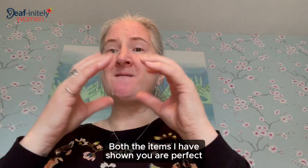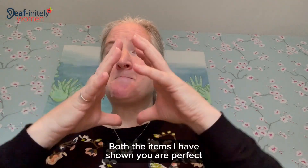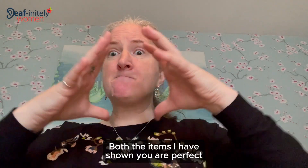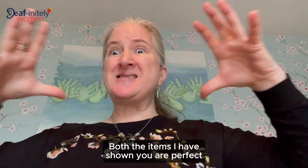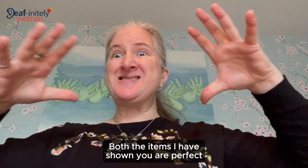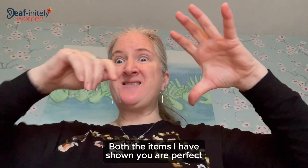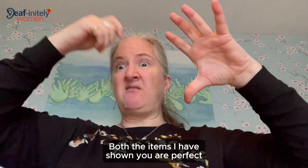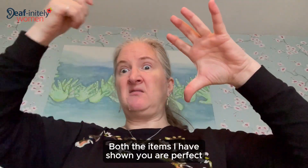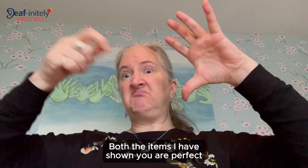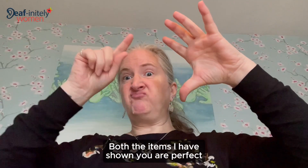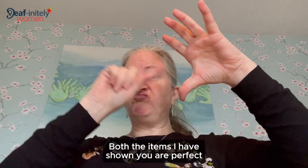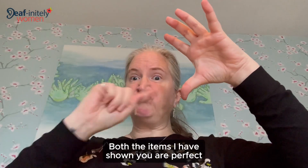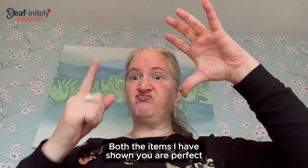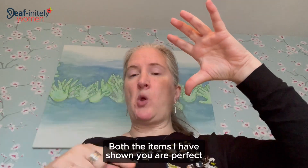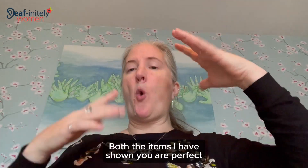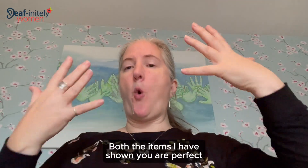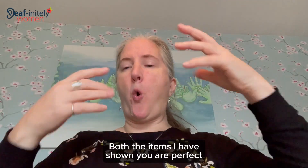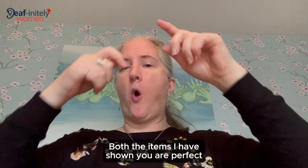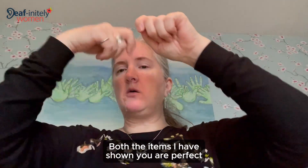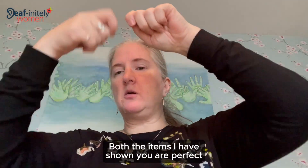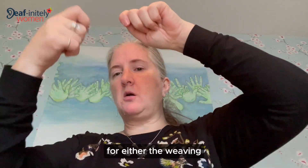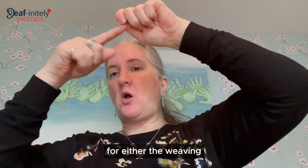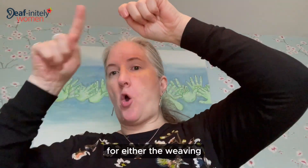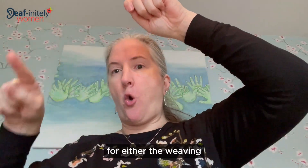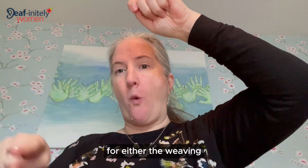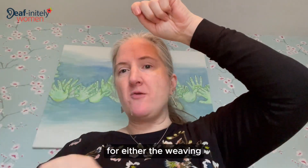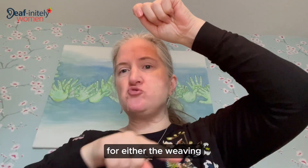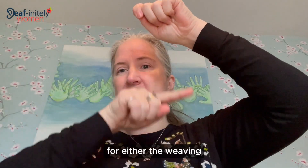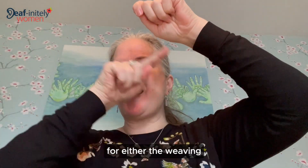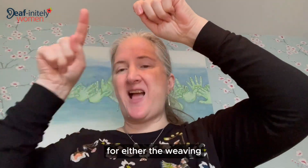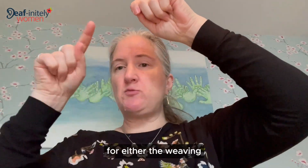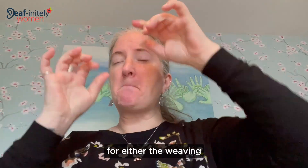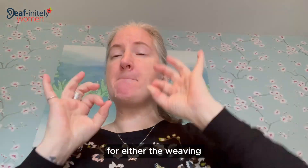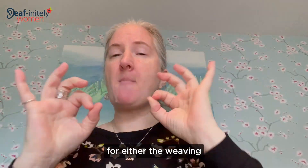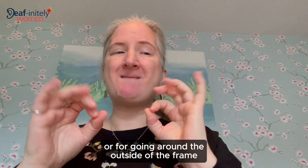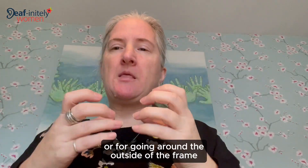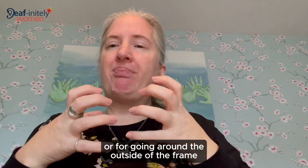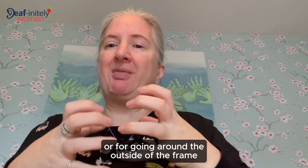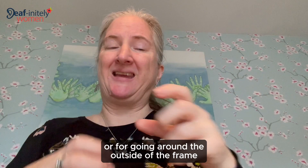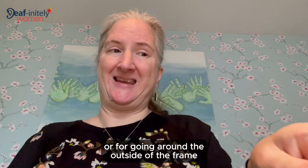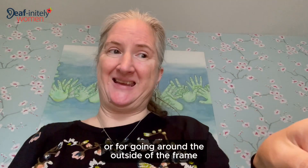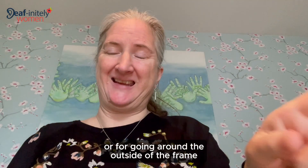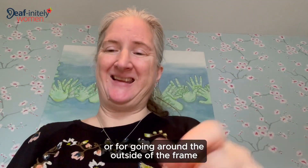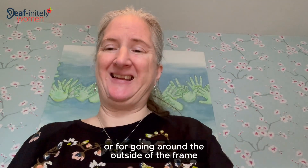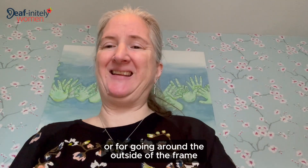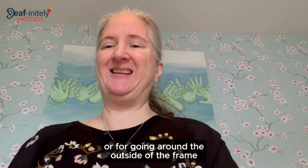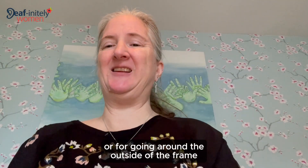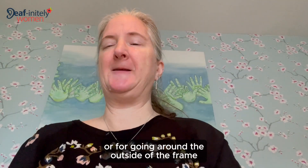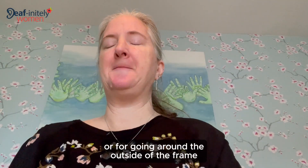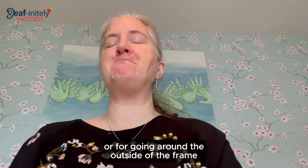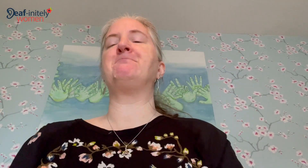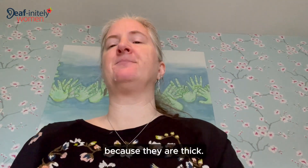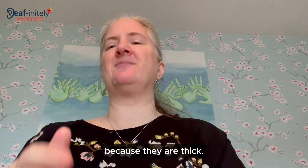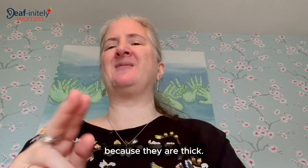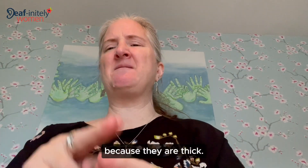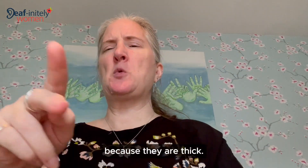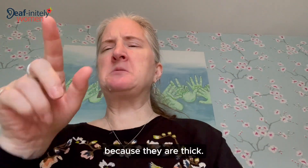Both of the items I have shown you are perfect for either the weaving or for going round the outside of the frame because they are